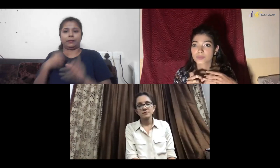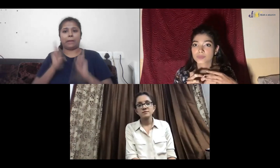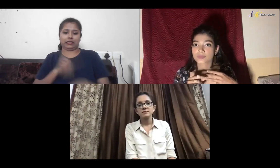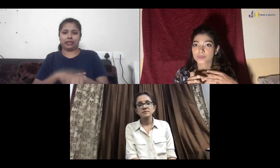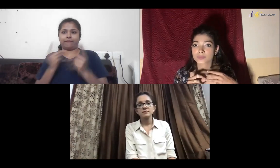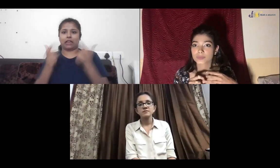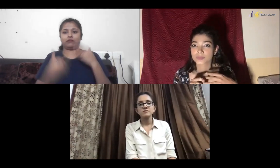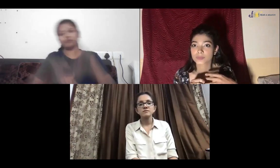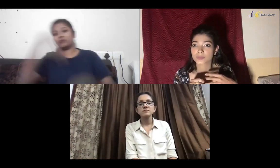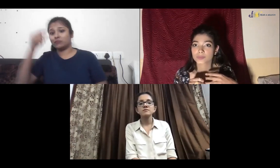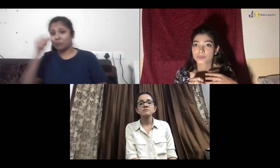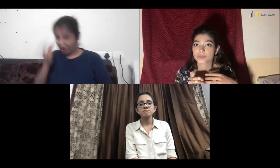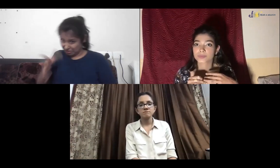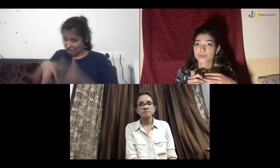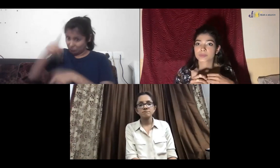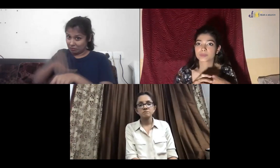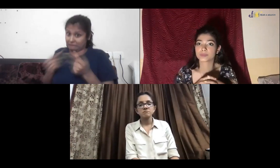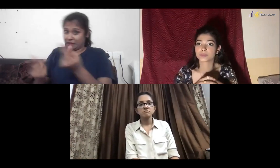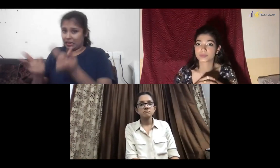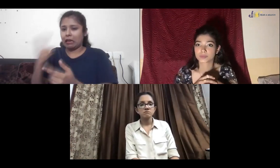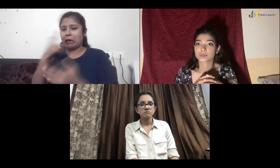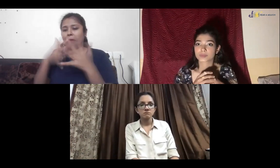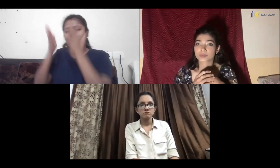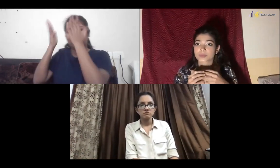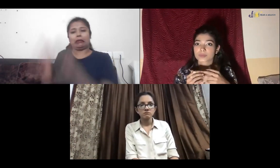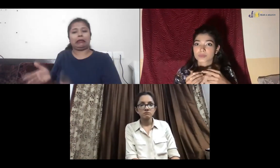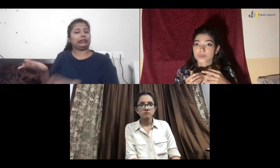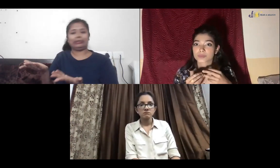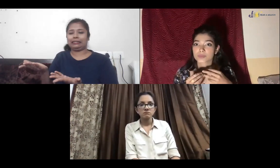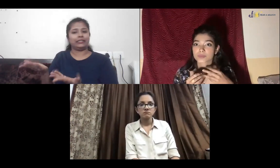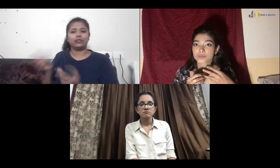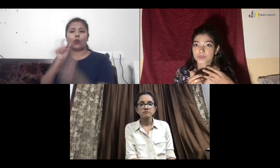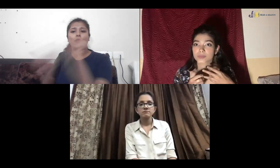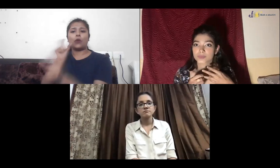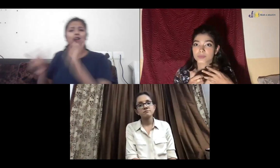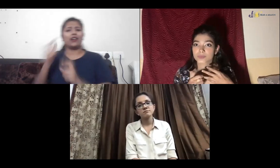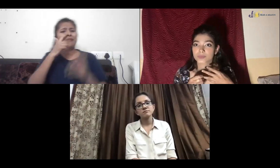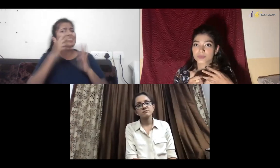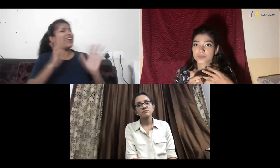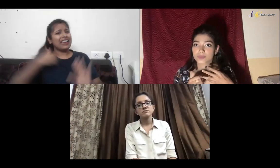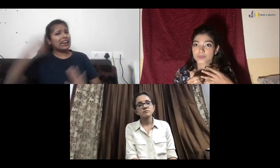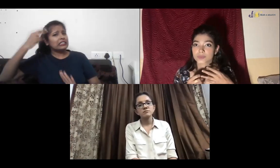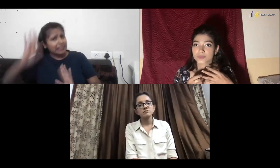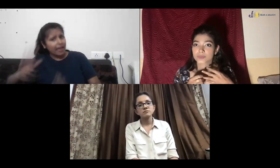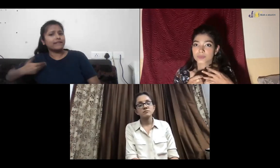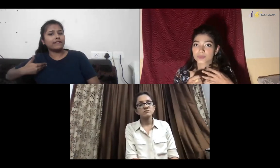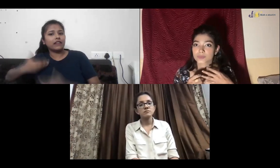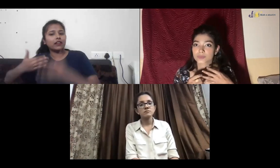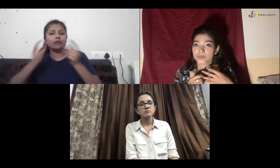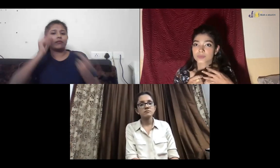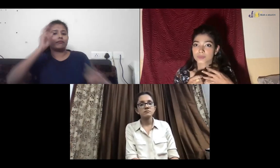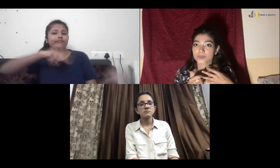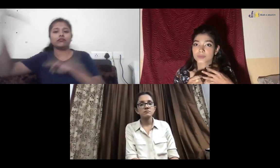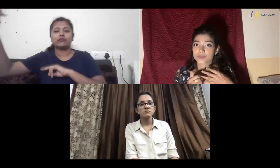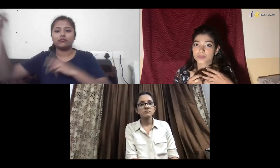Outside, women are not safe. For example, if I want to go a little early, boys say, why you are so hurry? Being a woman, oh, they are commenting a lot,